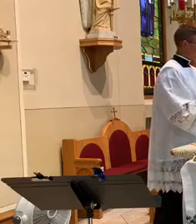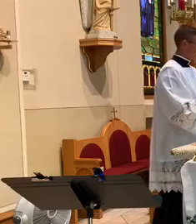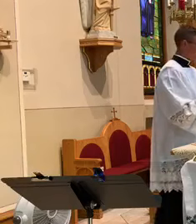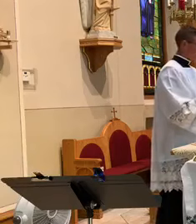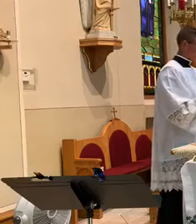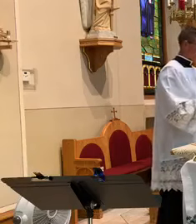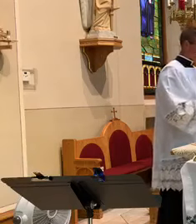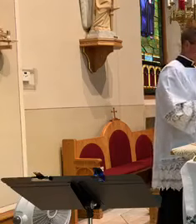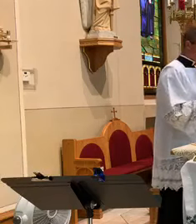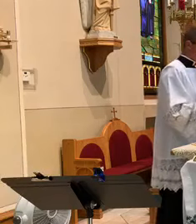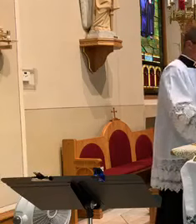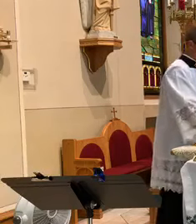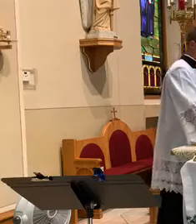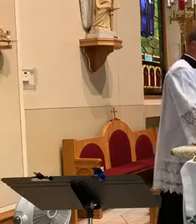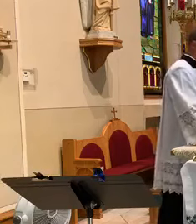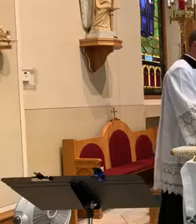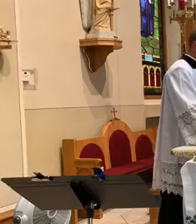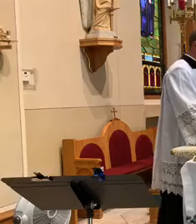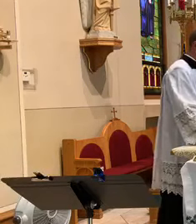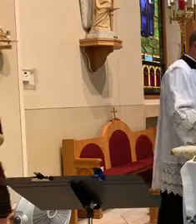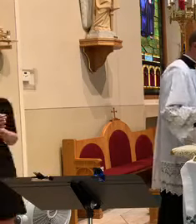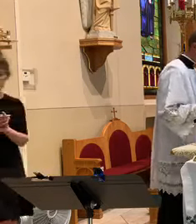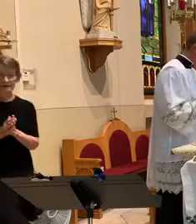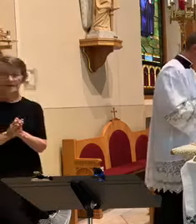Prayer for spiritual communion.